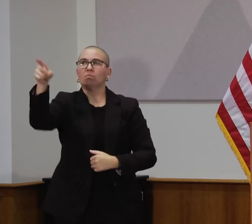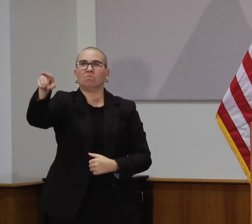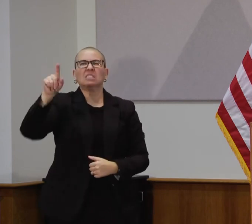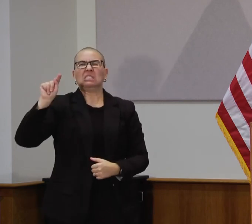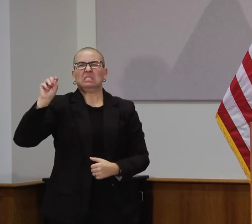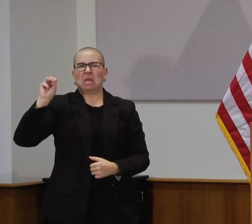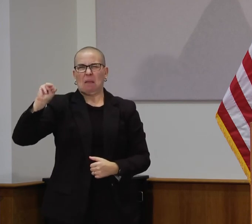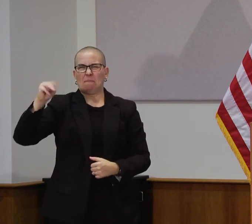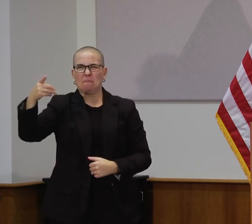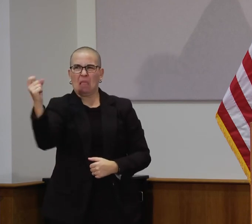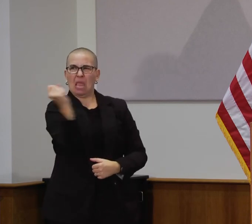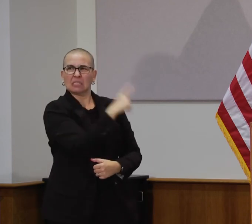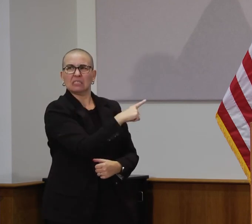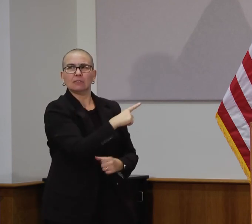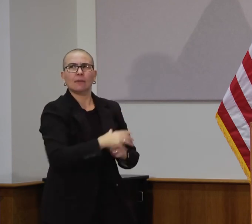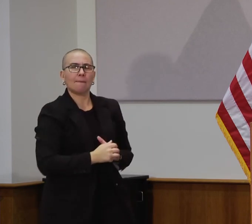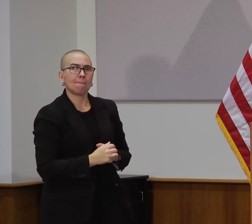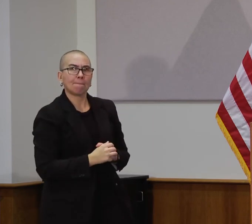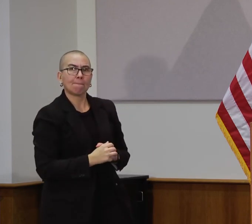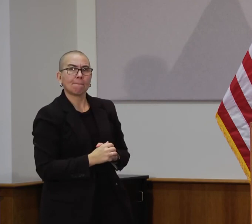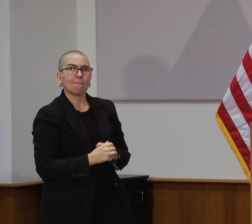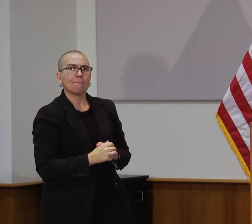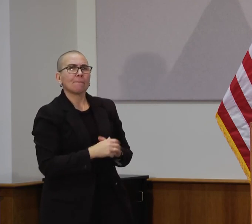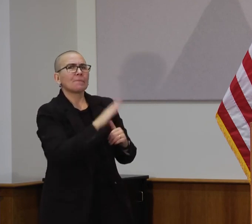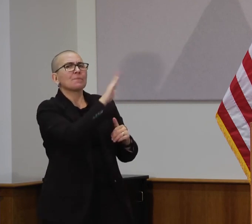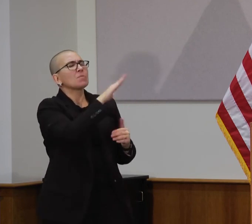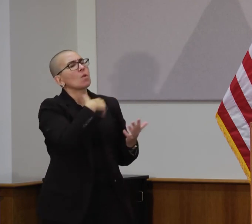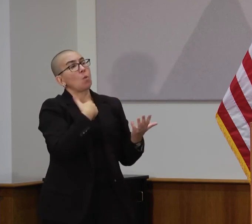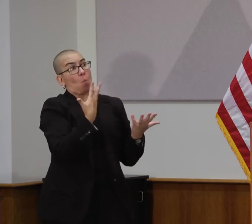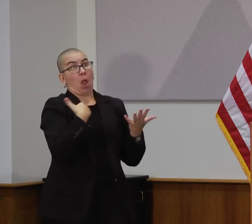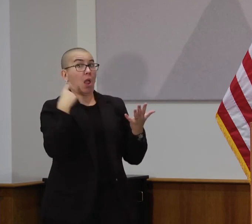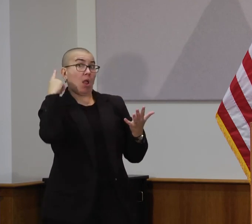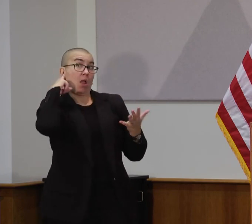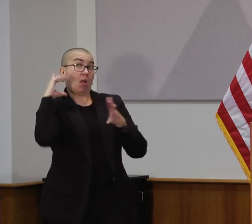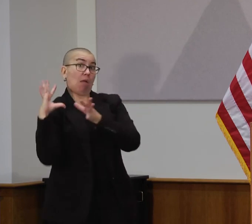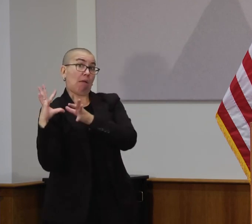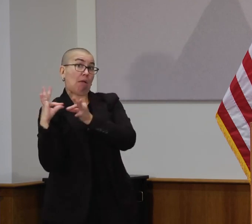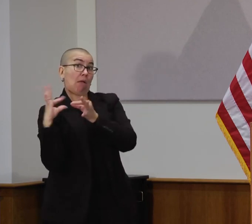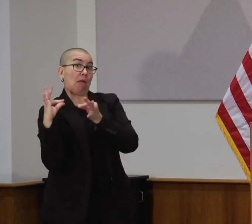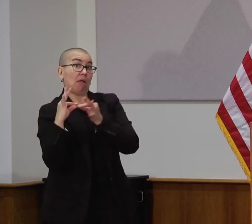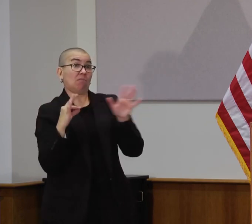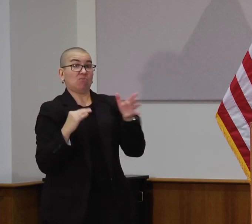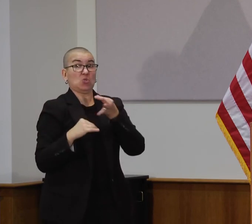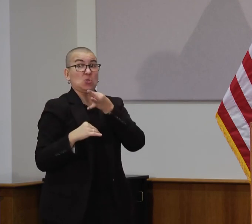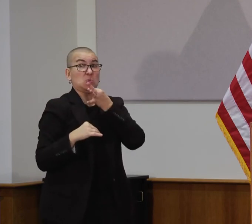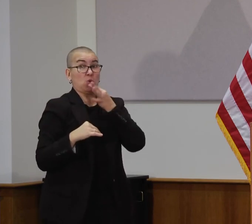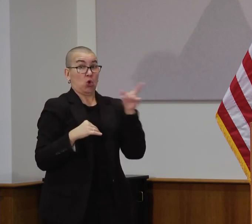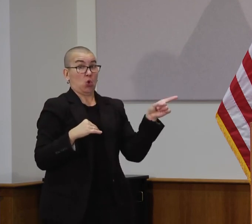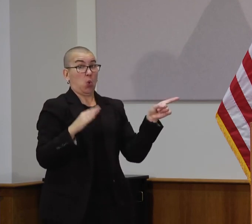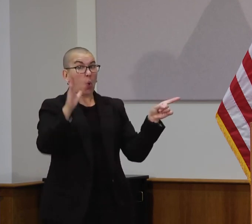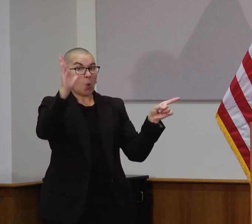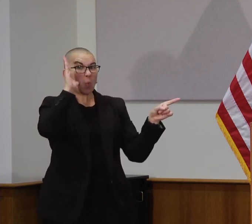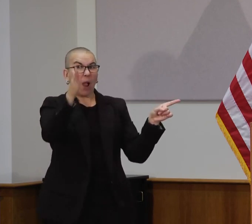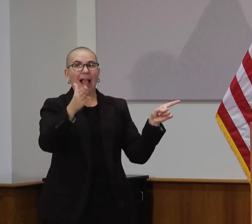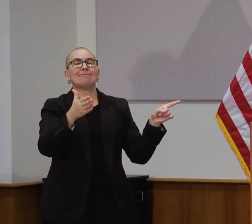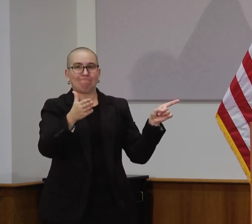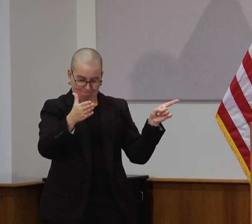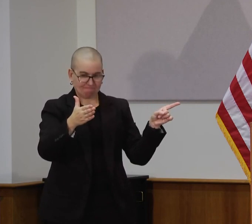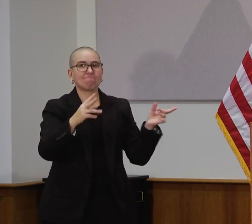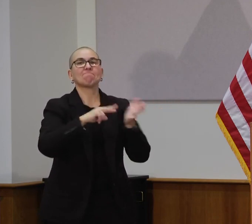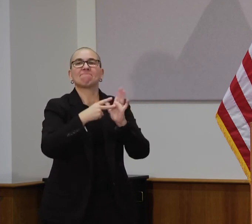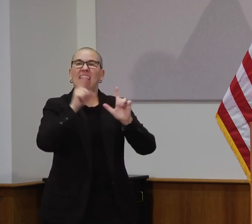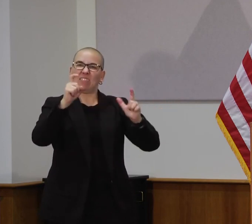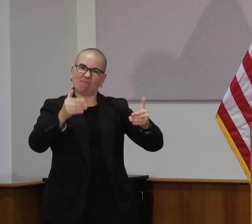Governor, what I'm hearing coming down the pike here is that you're going to have to make much more serious